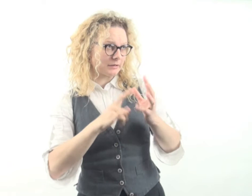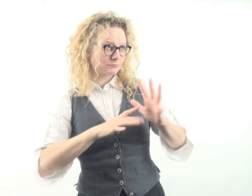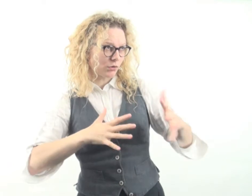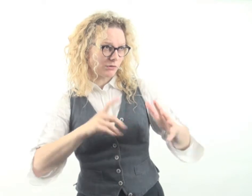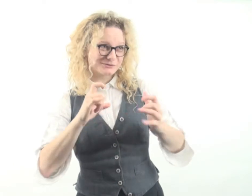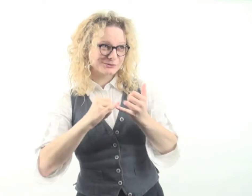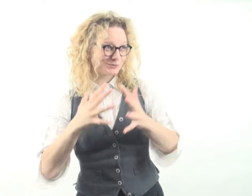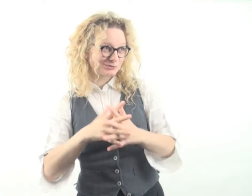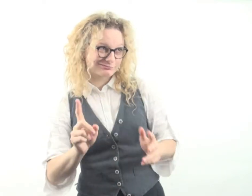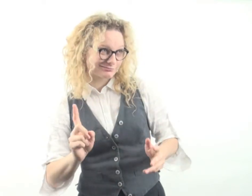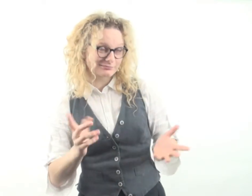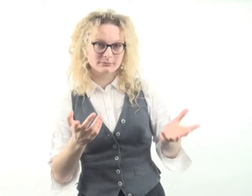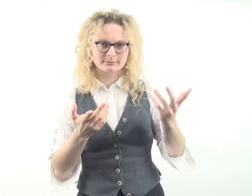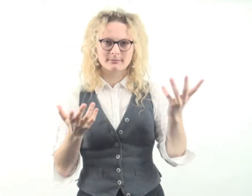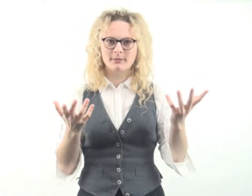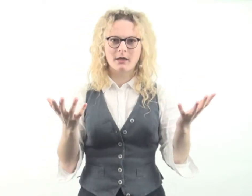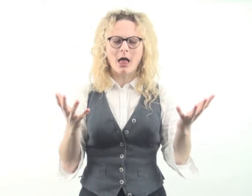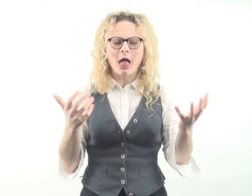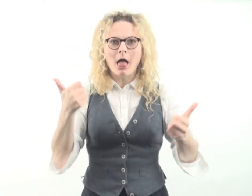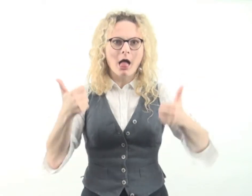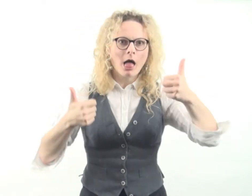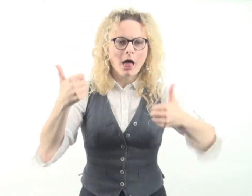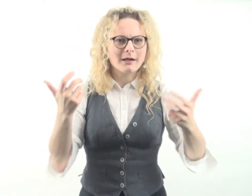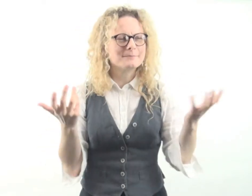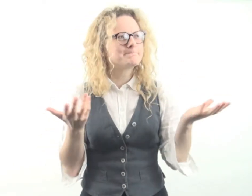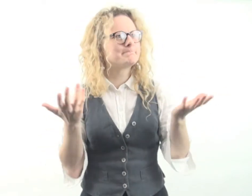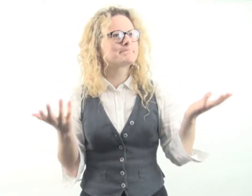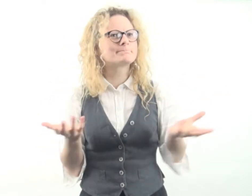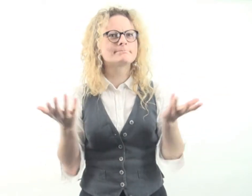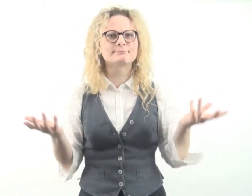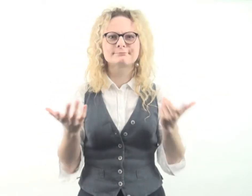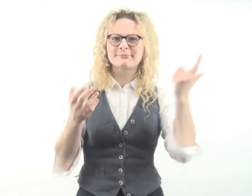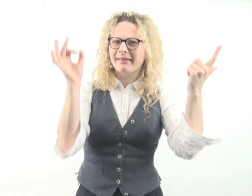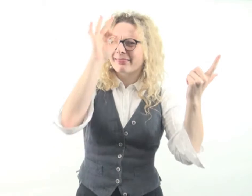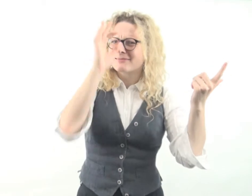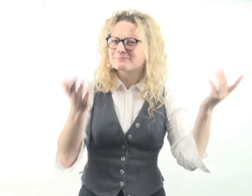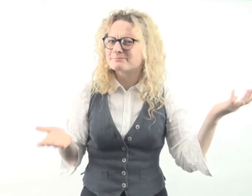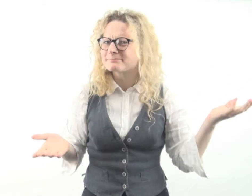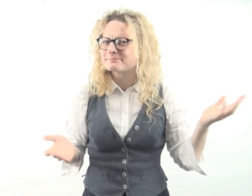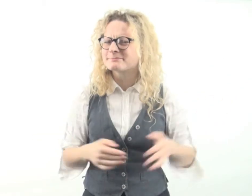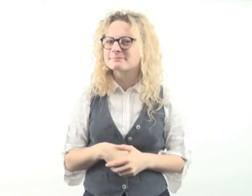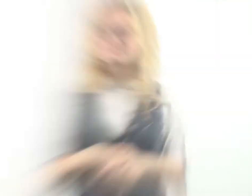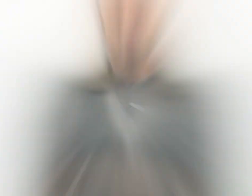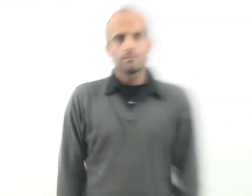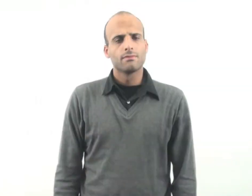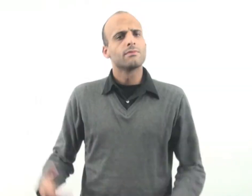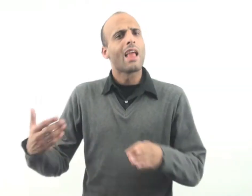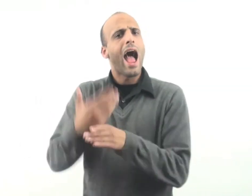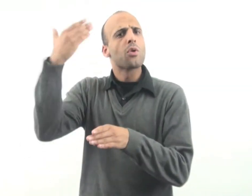need to communicate and the differences between using a BSL interpreter and a communication support worker. They don't get it. Okay,